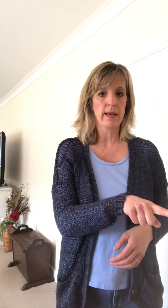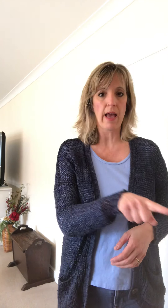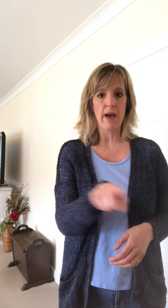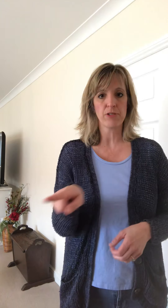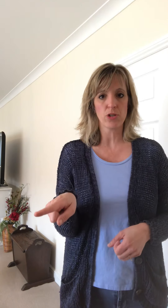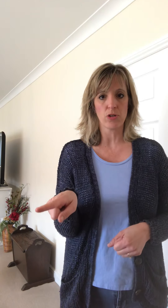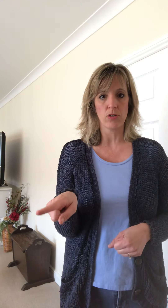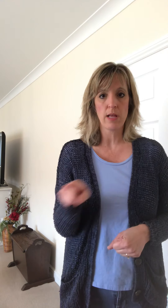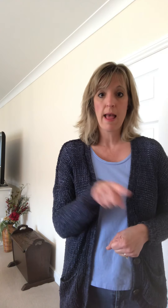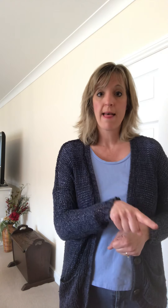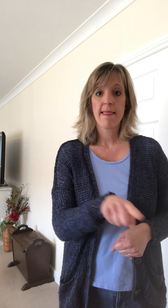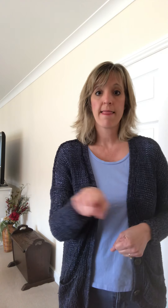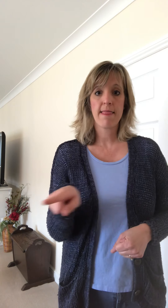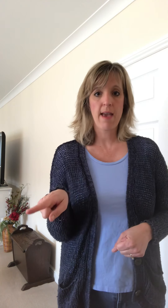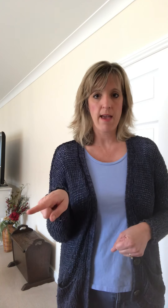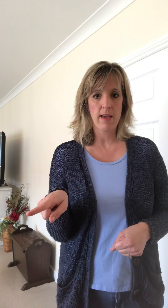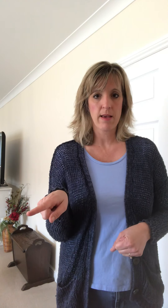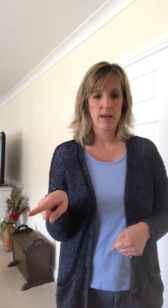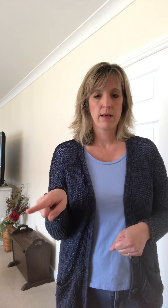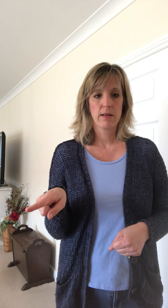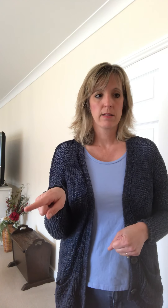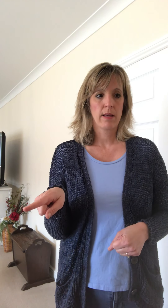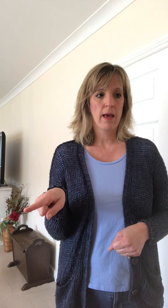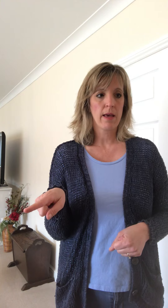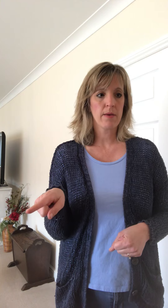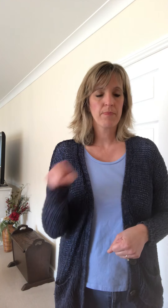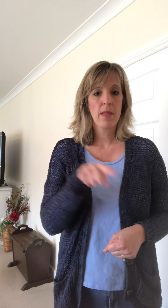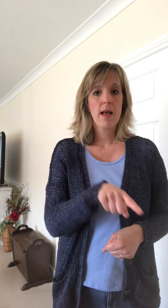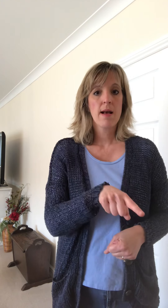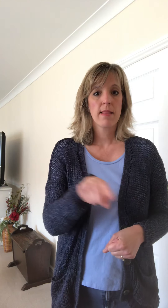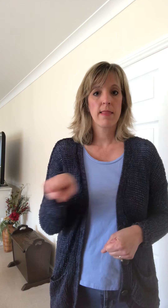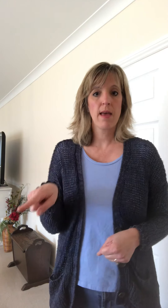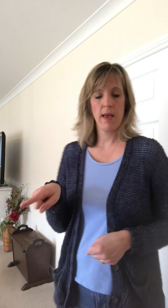a half circle. They, okay? They